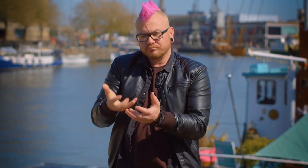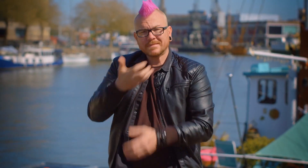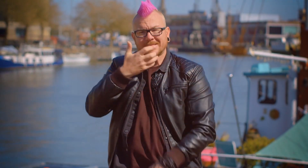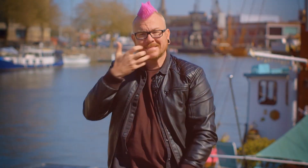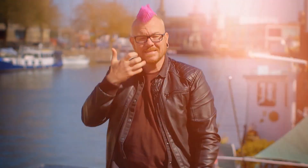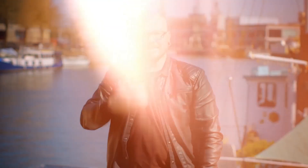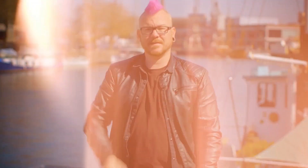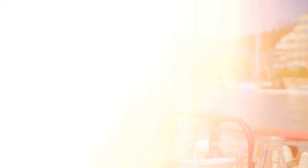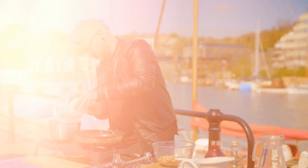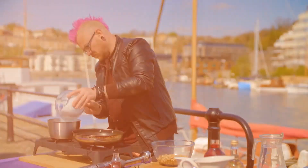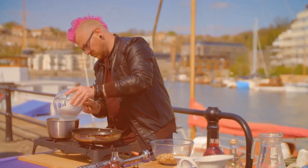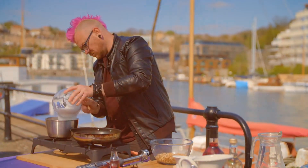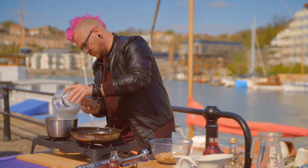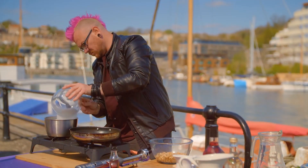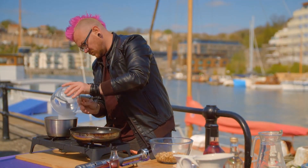dissolve.